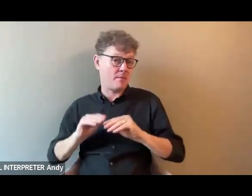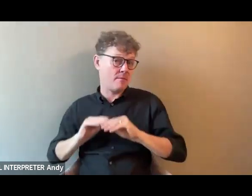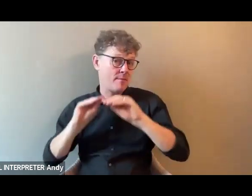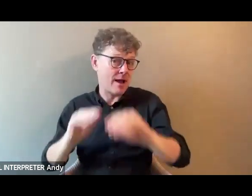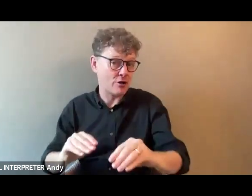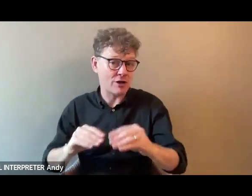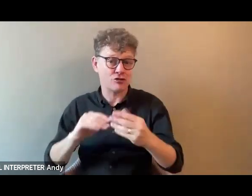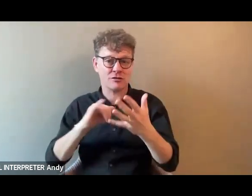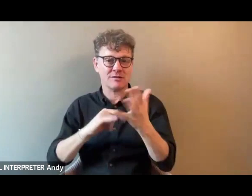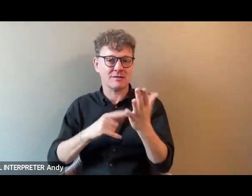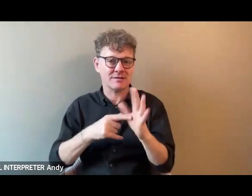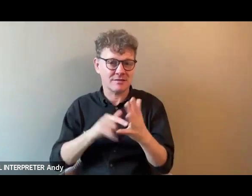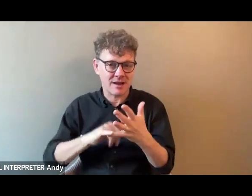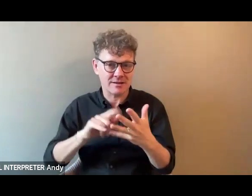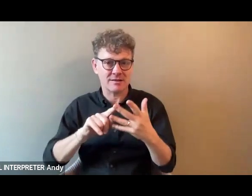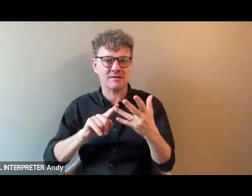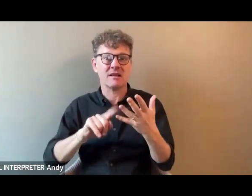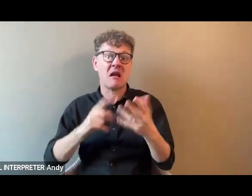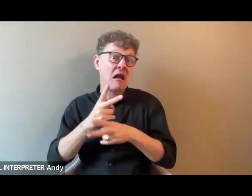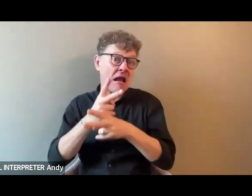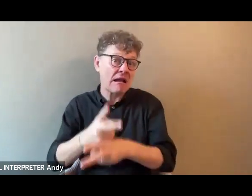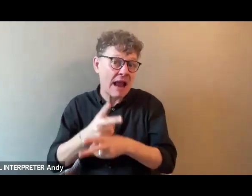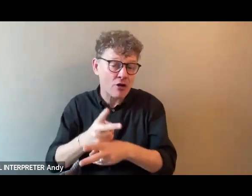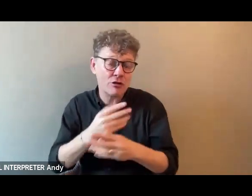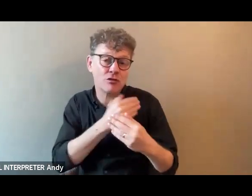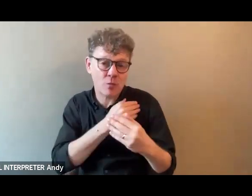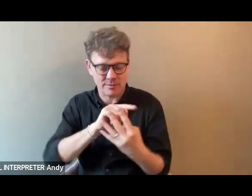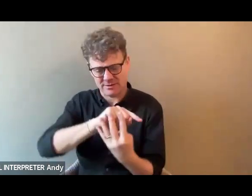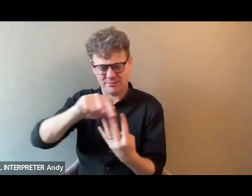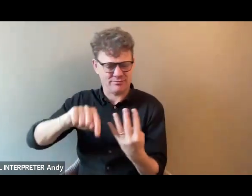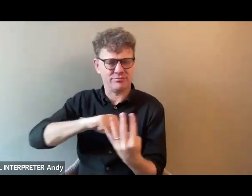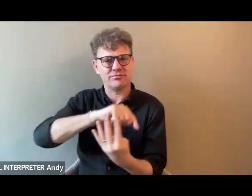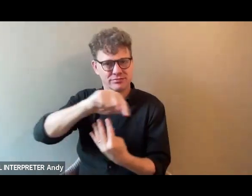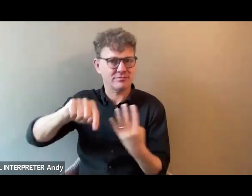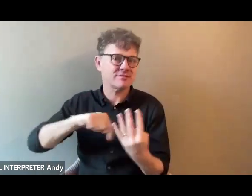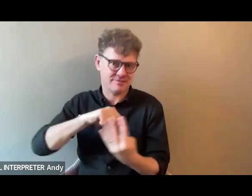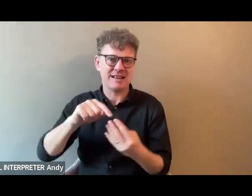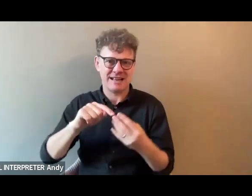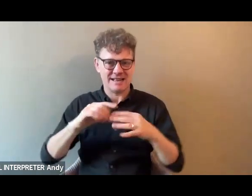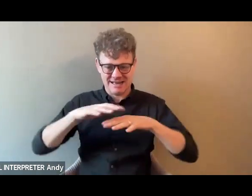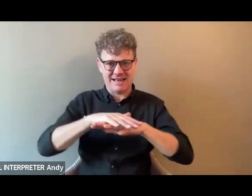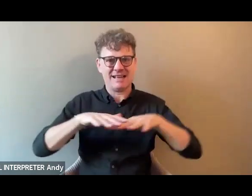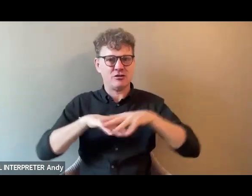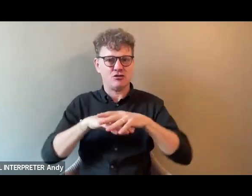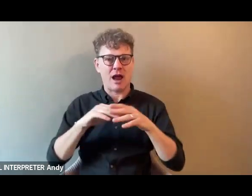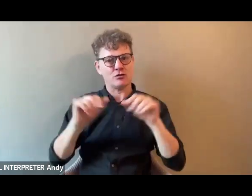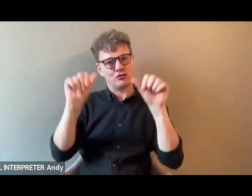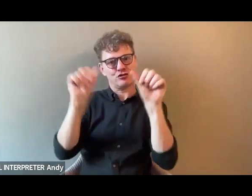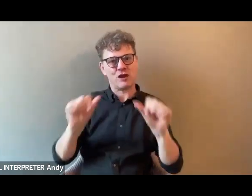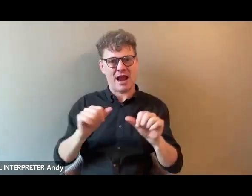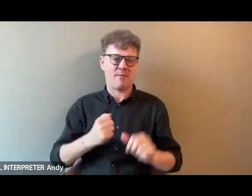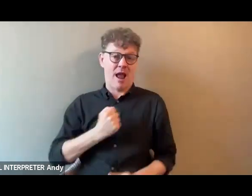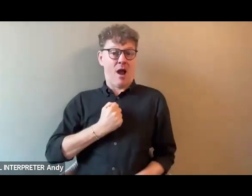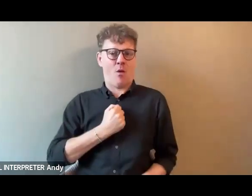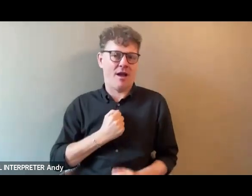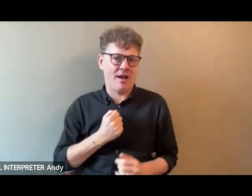status, and also caregiving responsibilities as all of these interact to shape, our experiences.